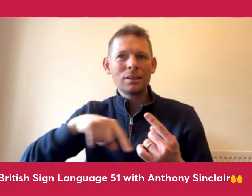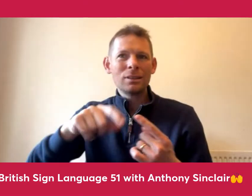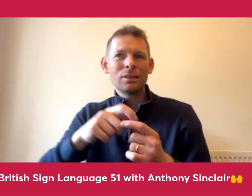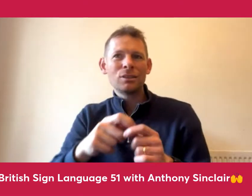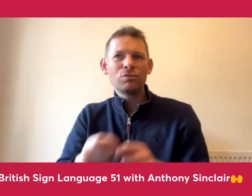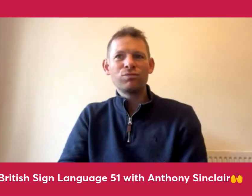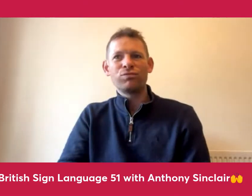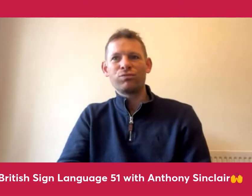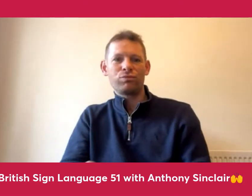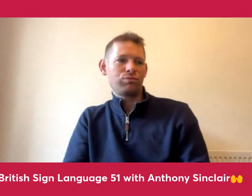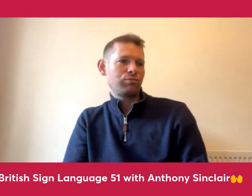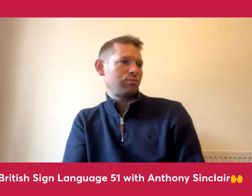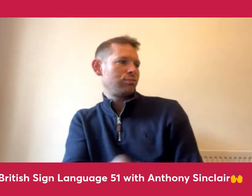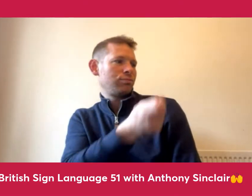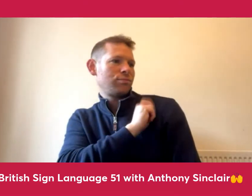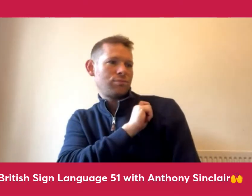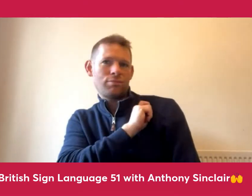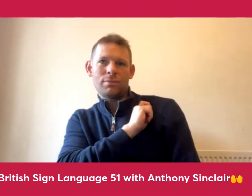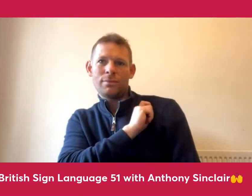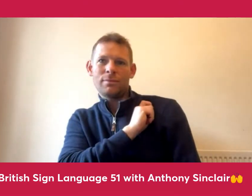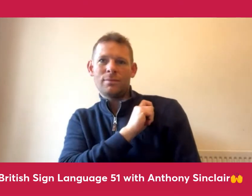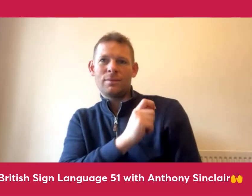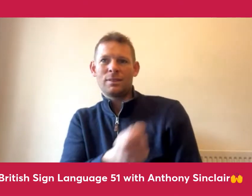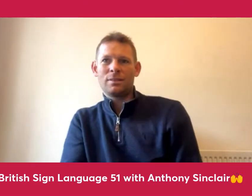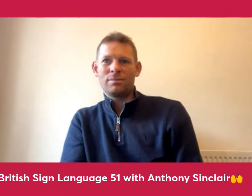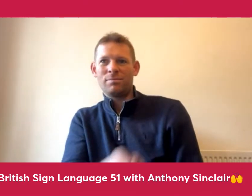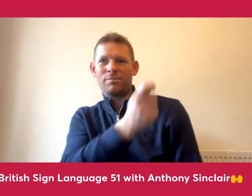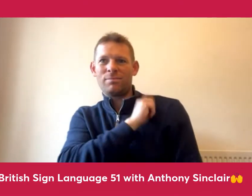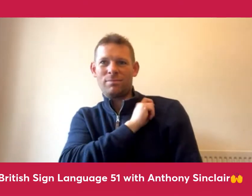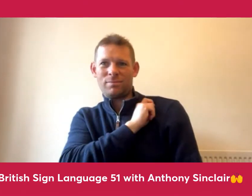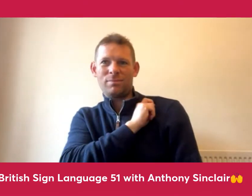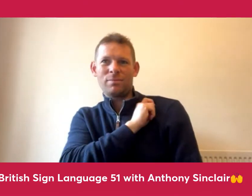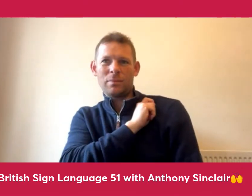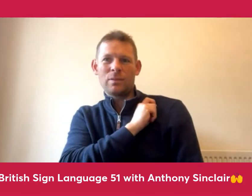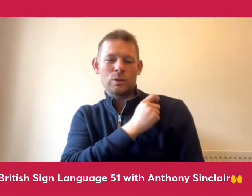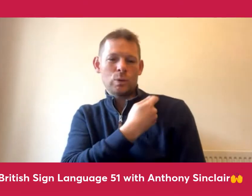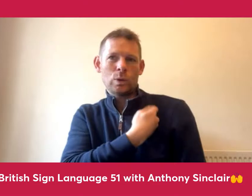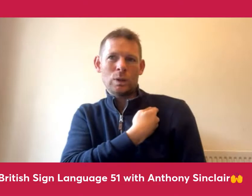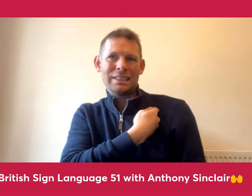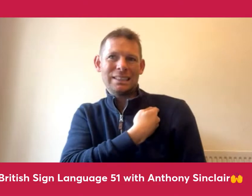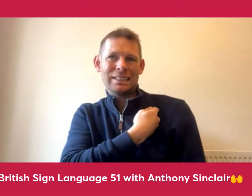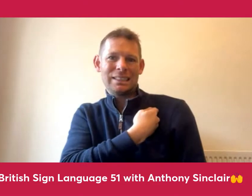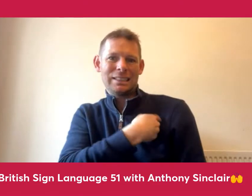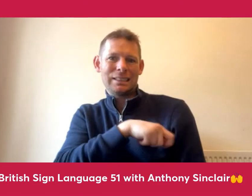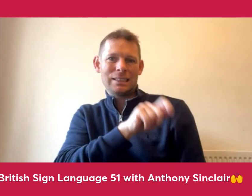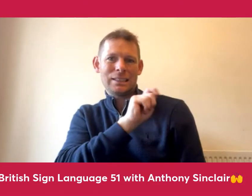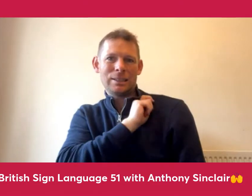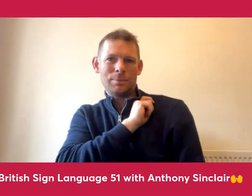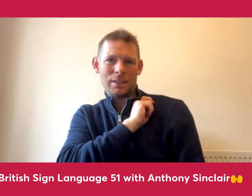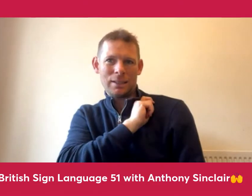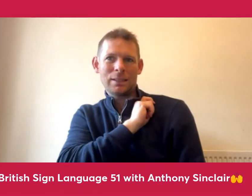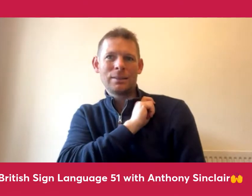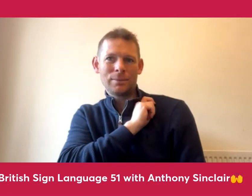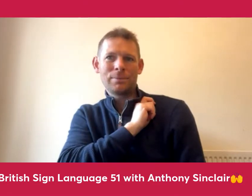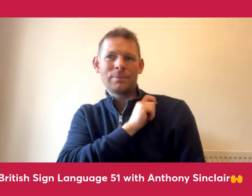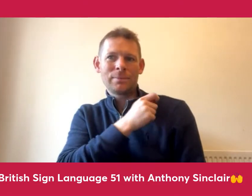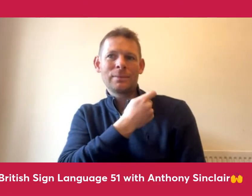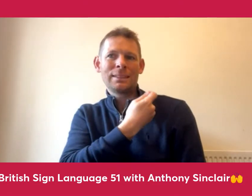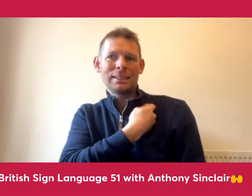that sign originates from the Spanish bull ring, which they would kind of throw the cloak over the shoulder. So that's where that sign